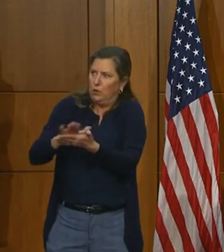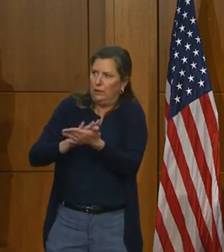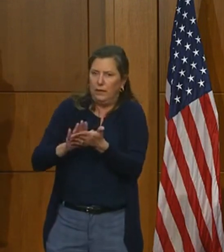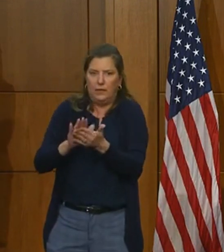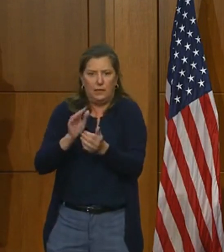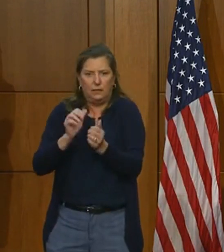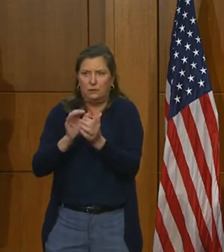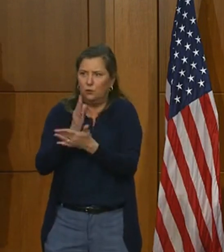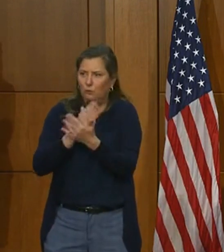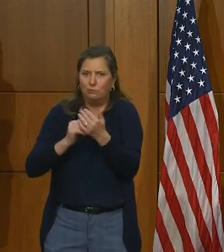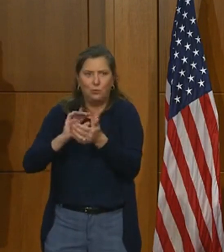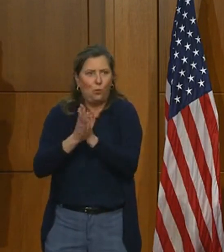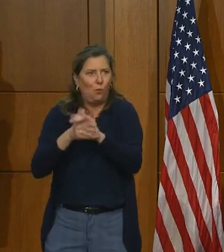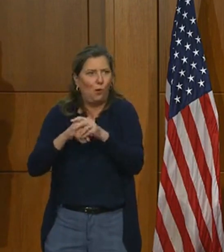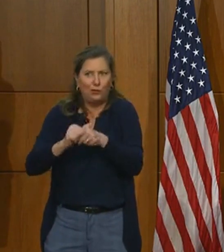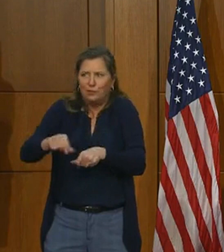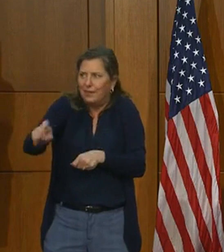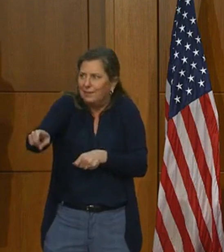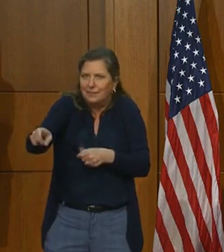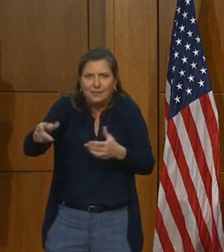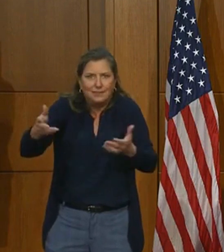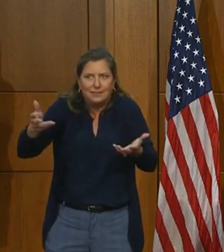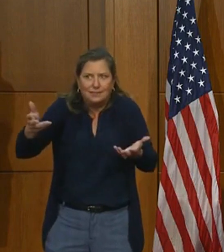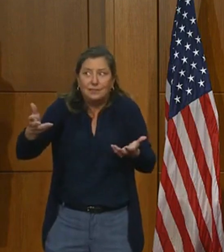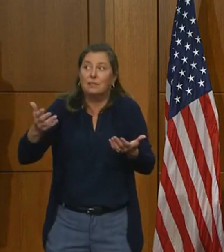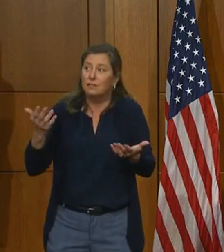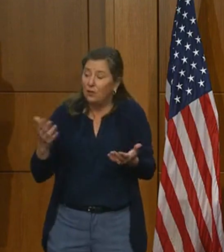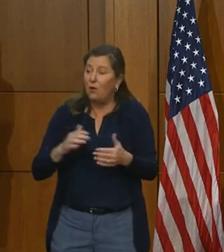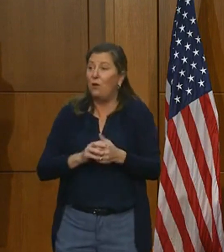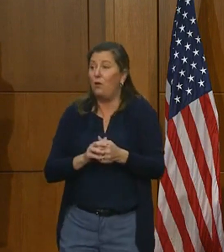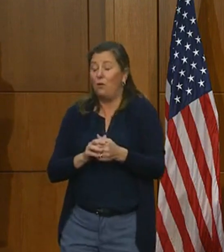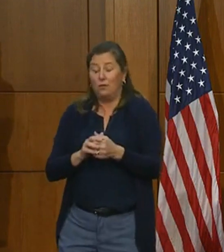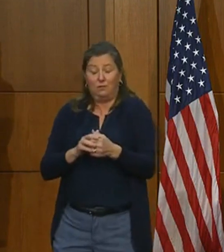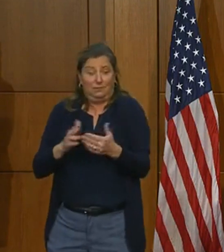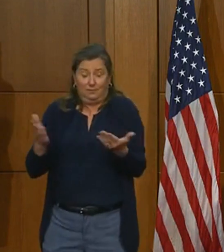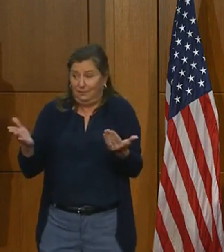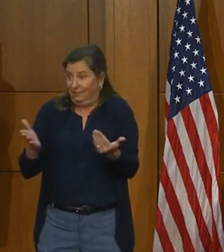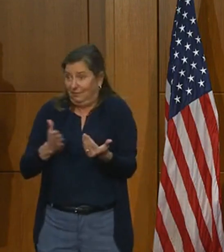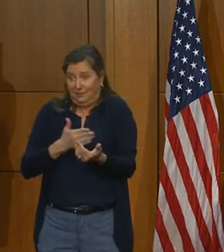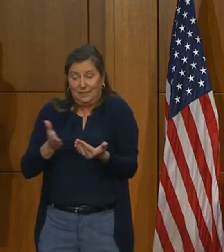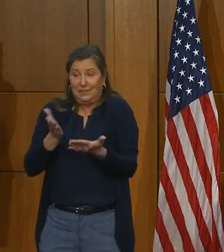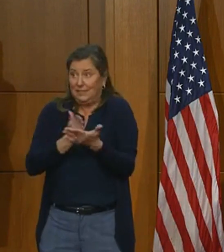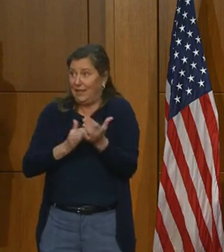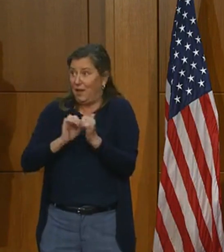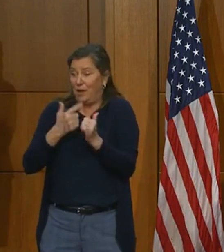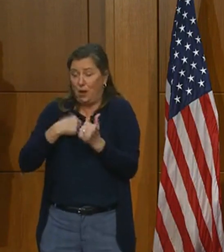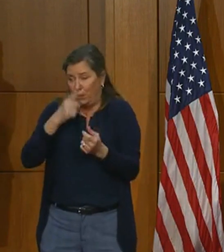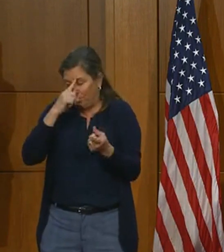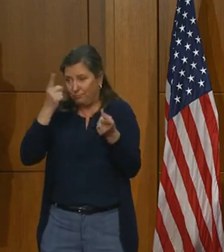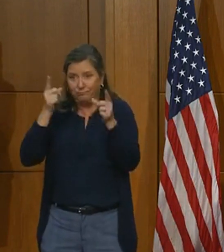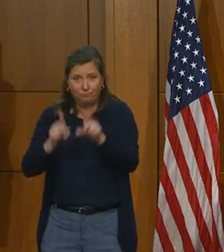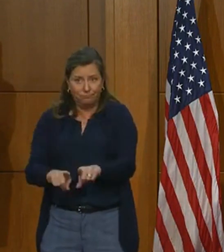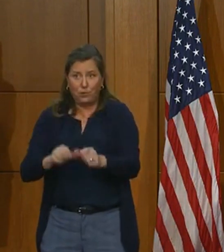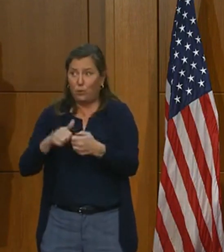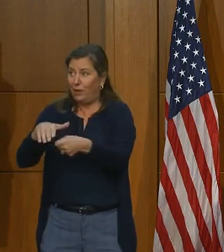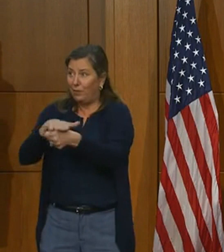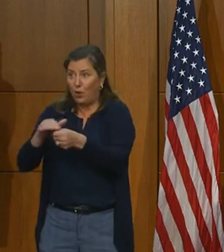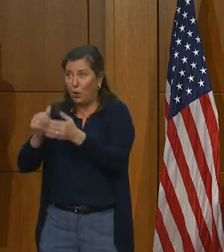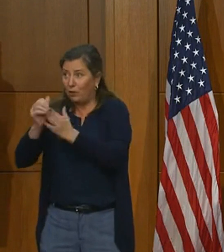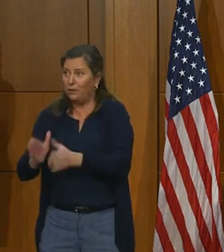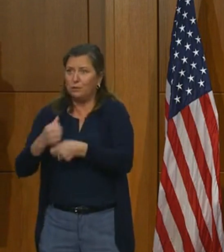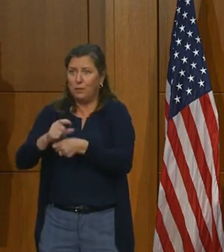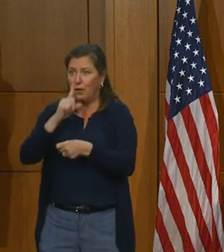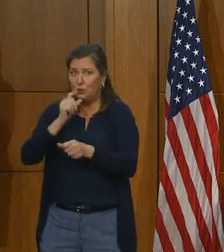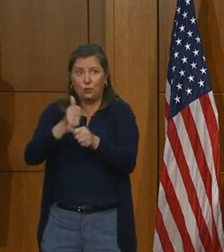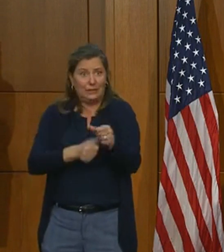to wash their hands frequently. And so one way or the other, we have to come together as a society with local leaders and make